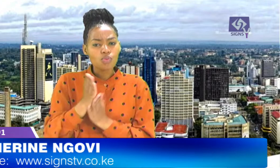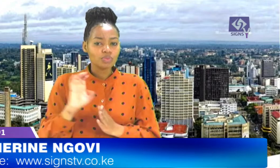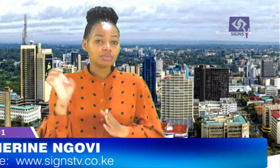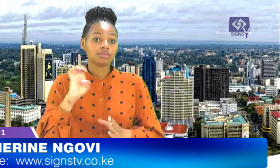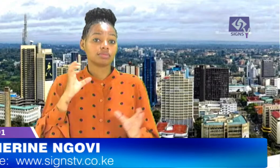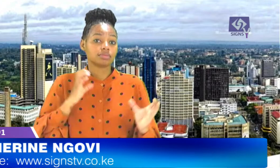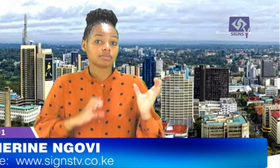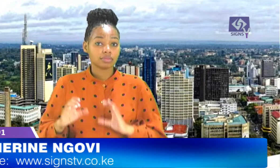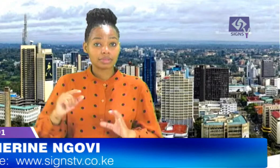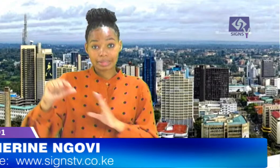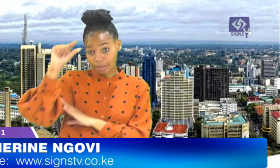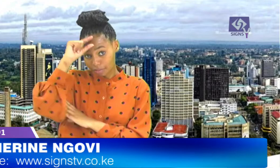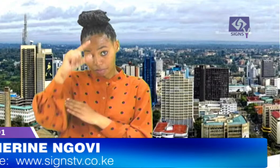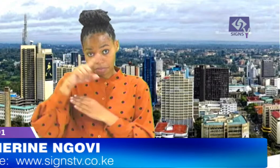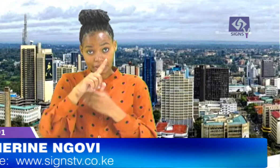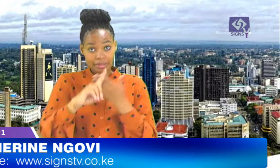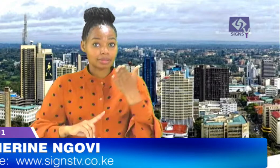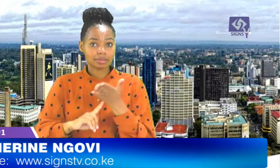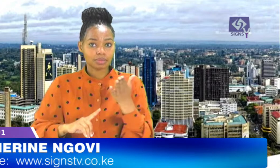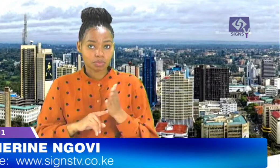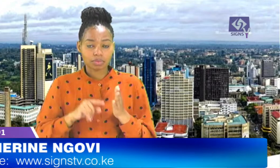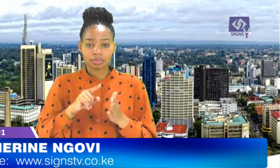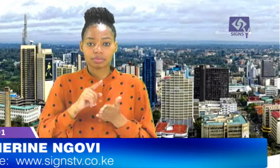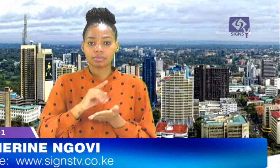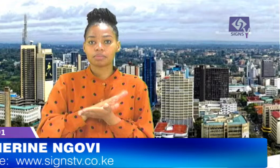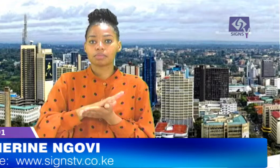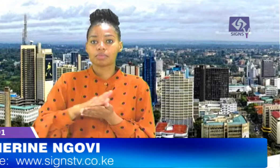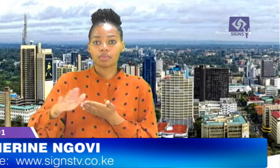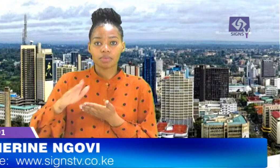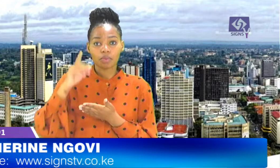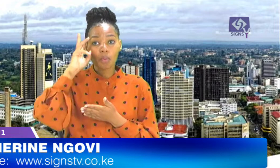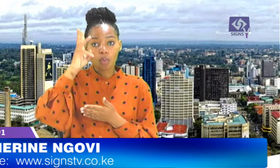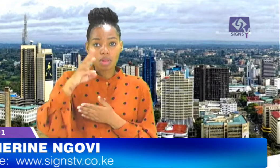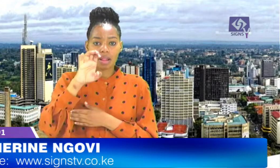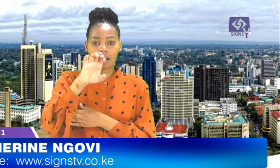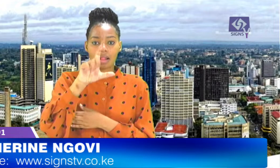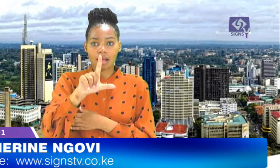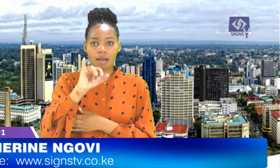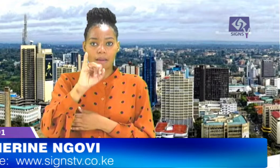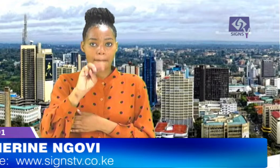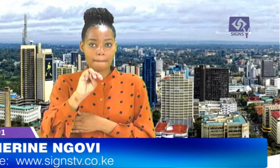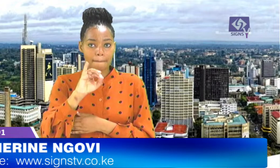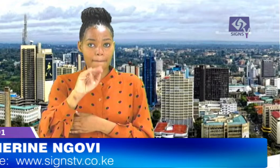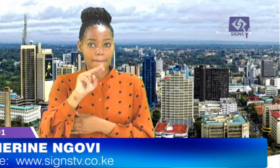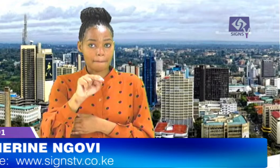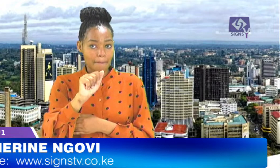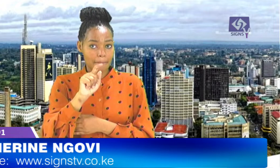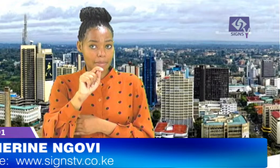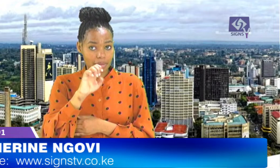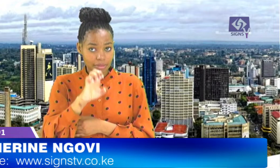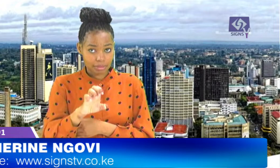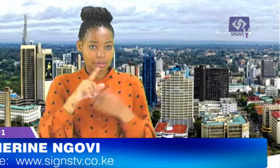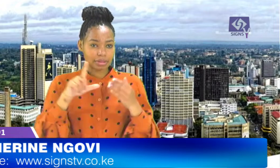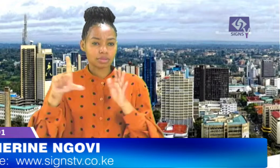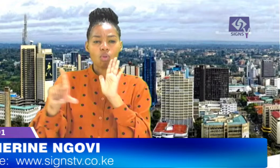the new policy that requires school fees be paid through eCitizen. The government's digital platform